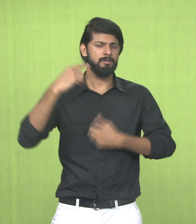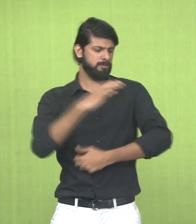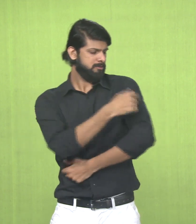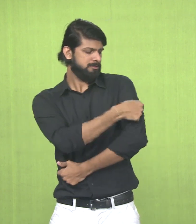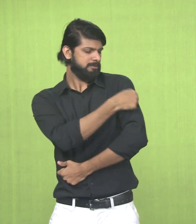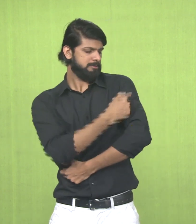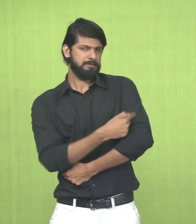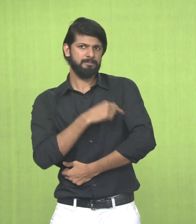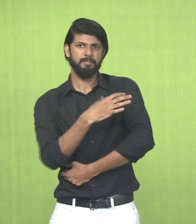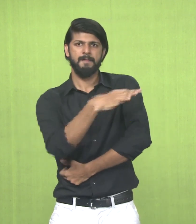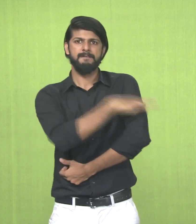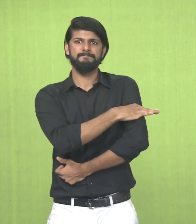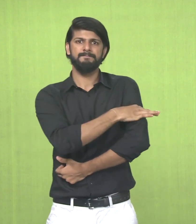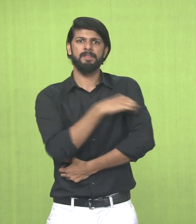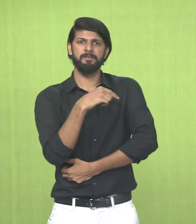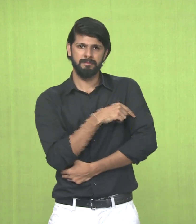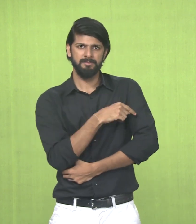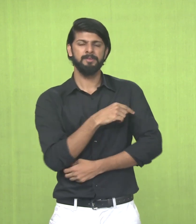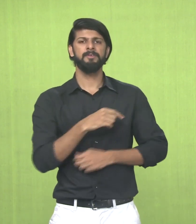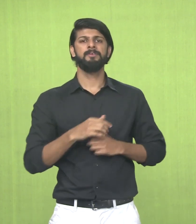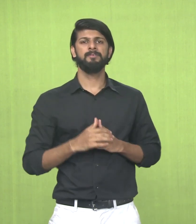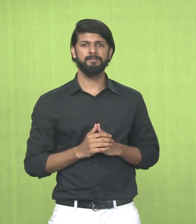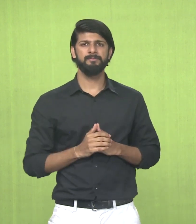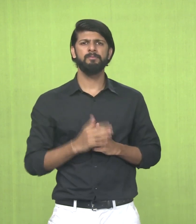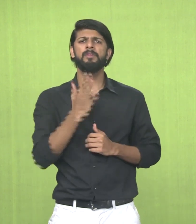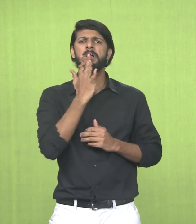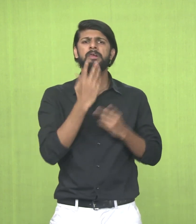In the painting, Avalokiteswara is wearing kundal and armlets.